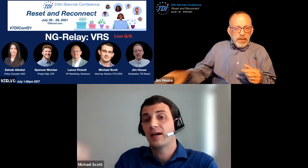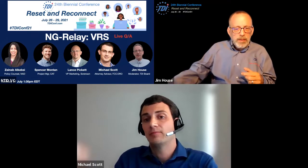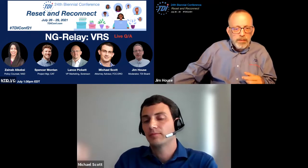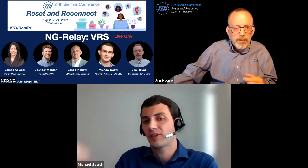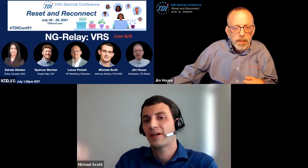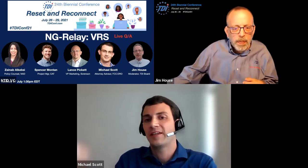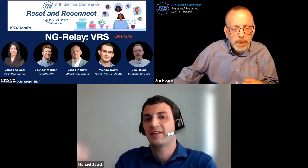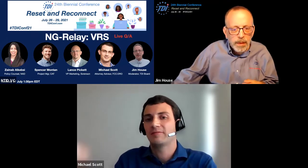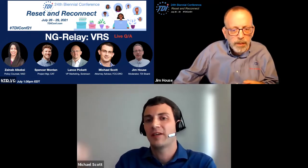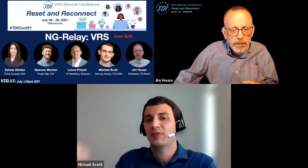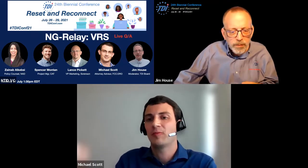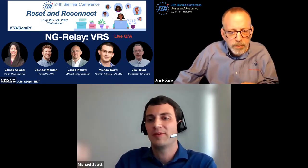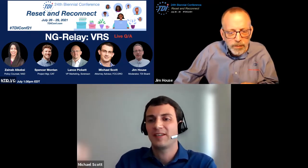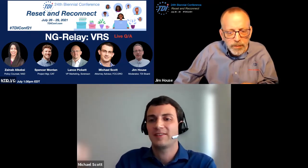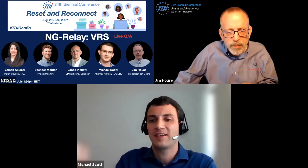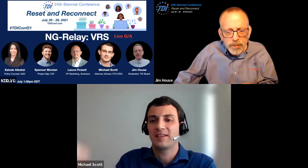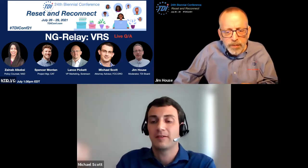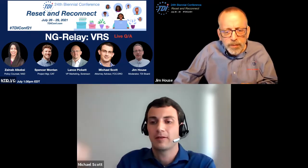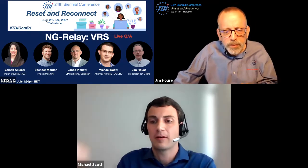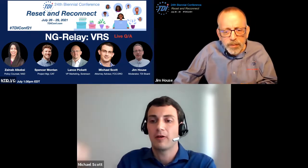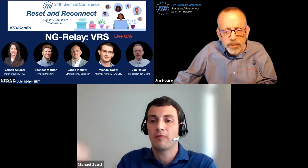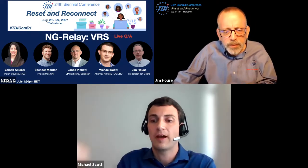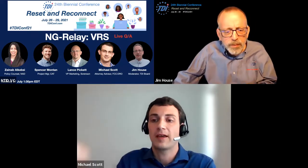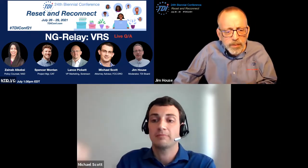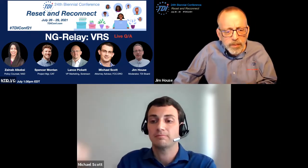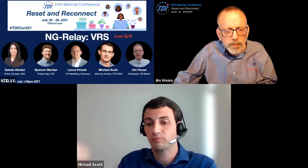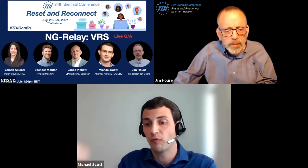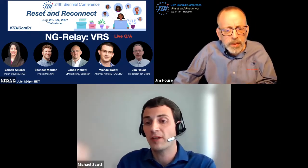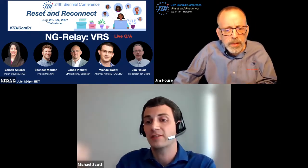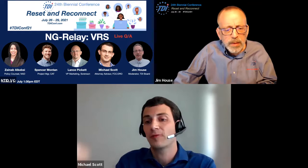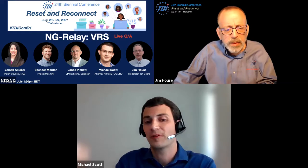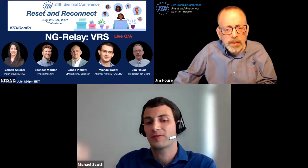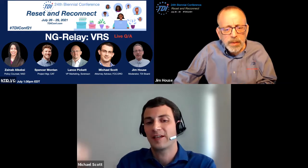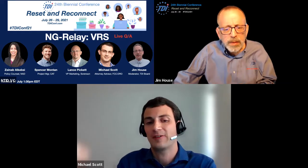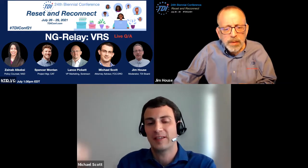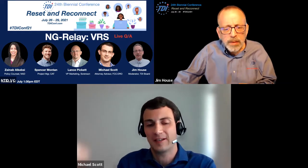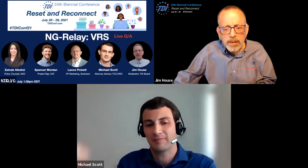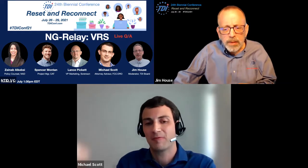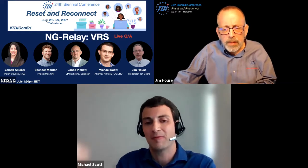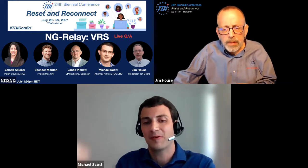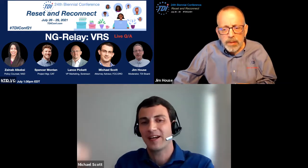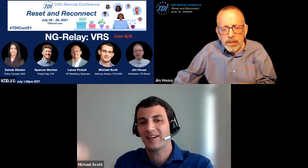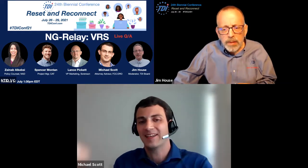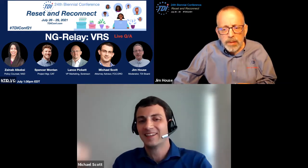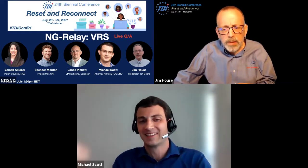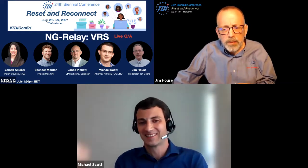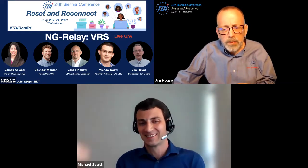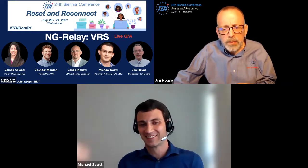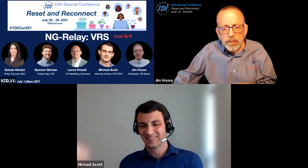anyways. Sorry, it took a moment to get the voice interpreter so that I could hear what was going